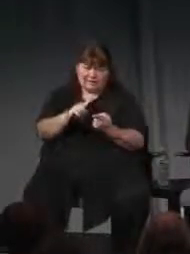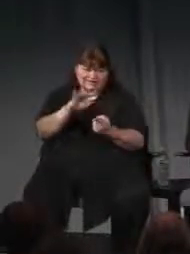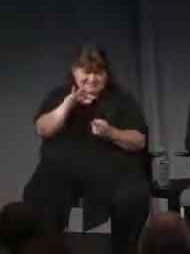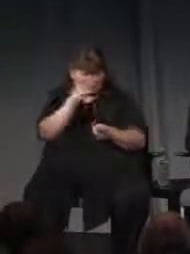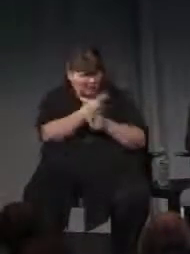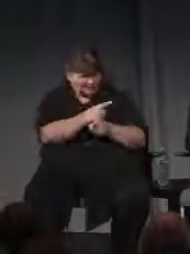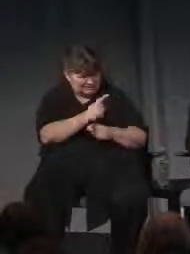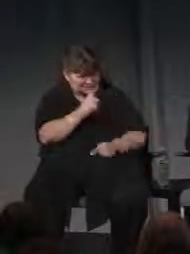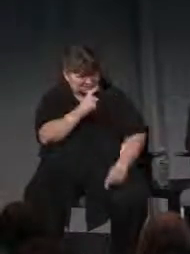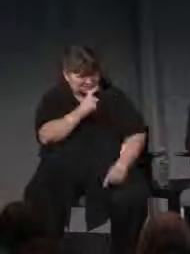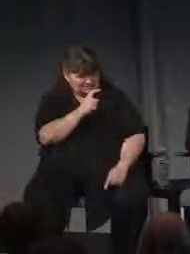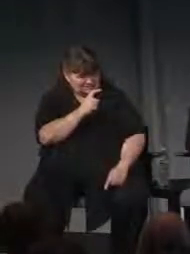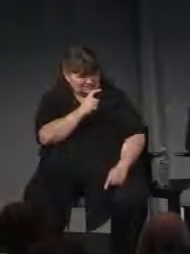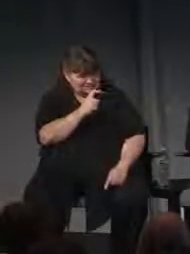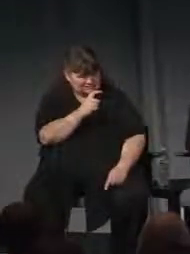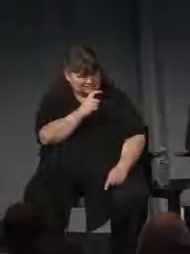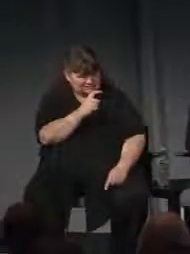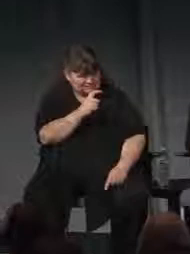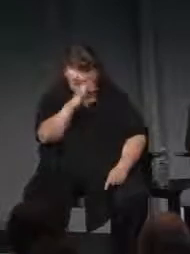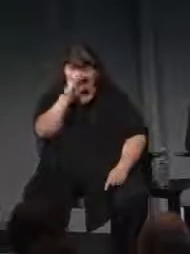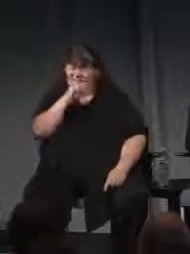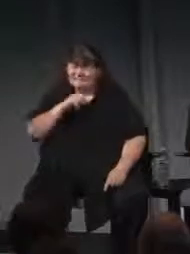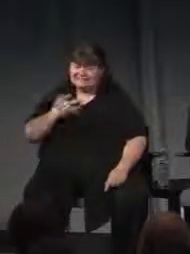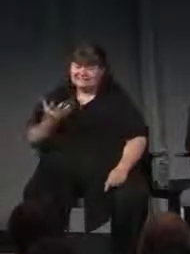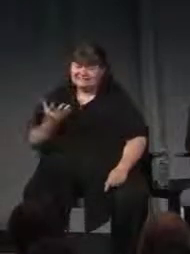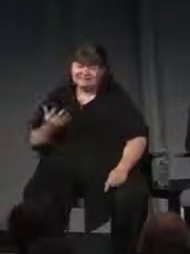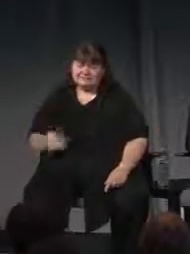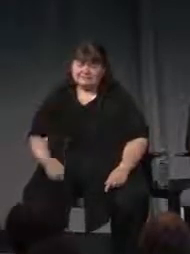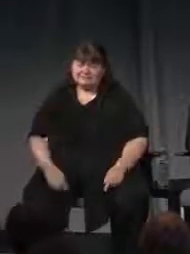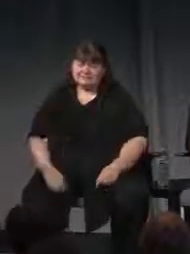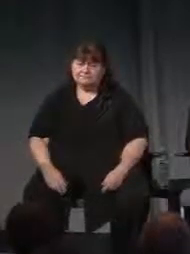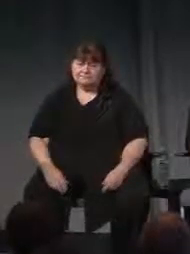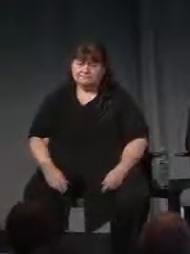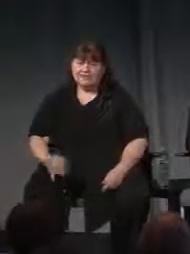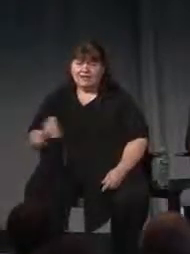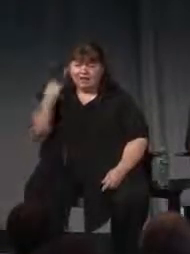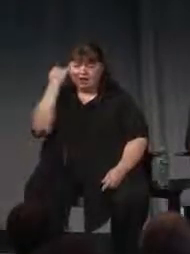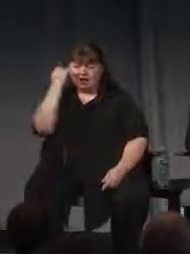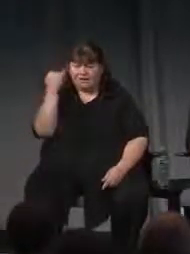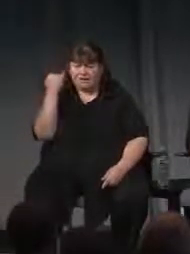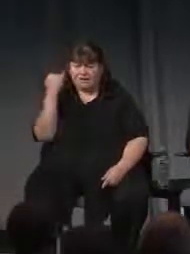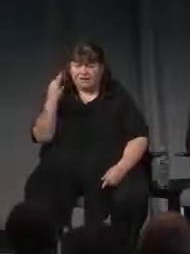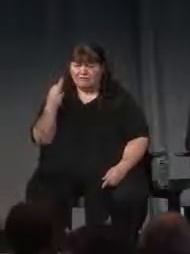correct? I guess I'm trying, like, there's the notion of